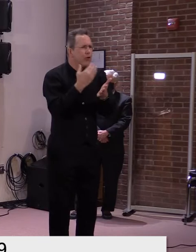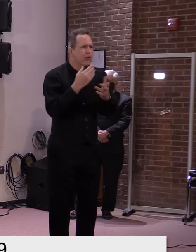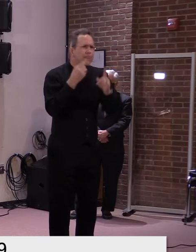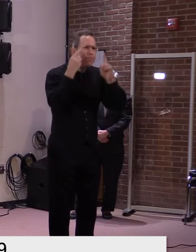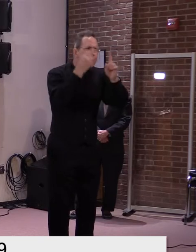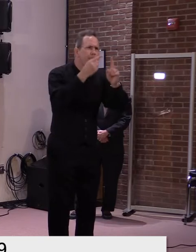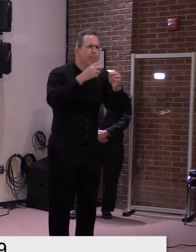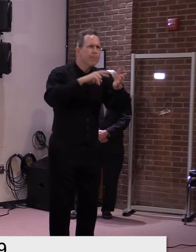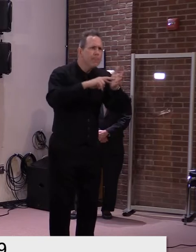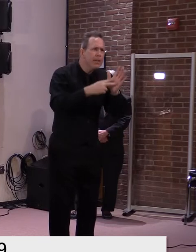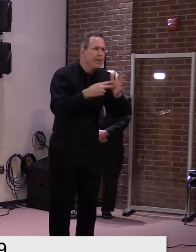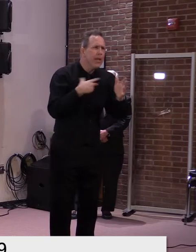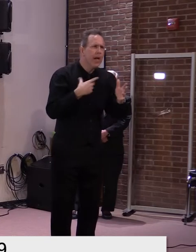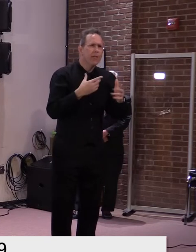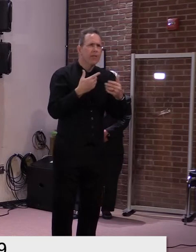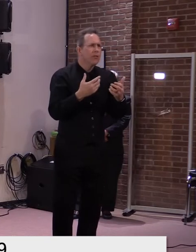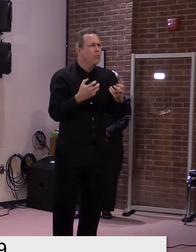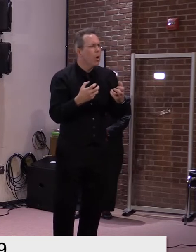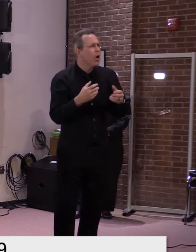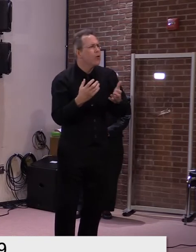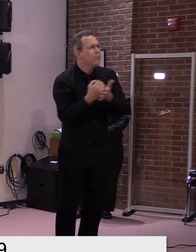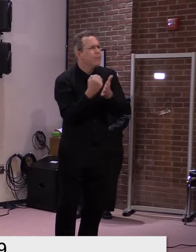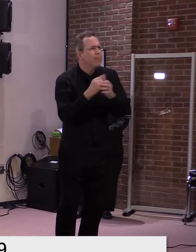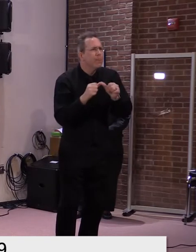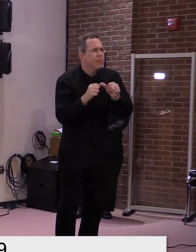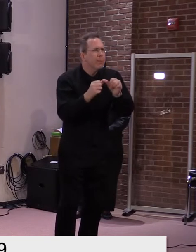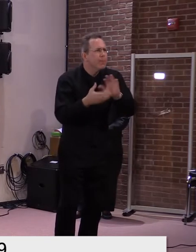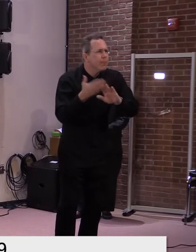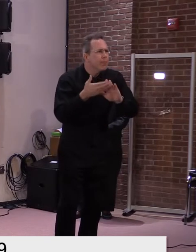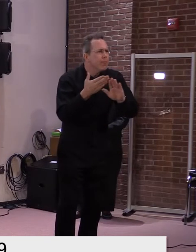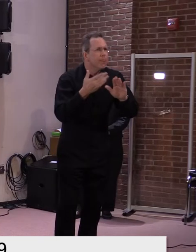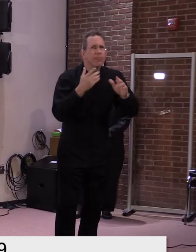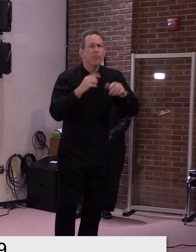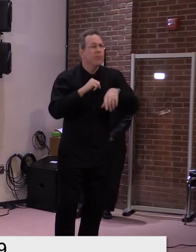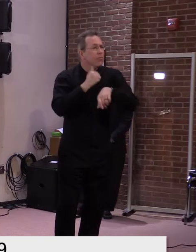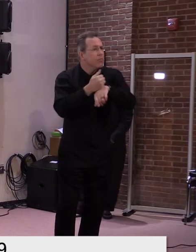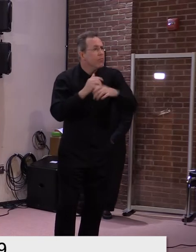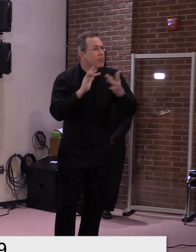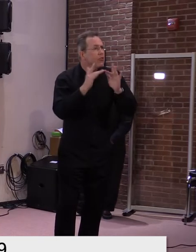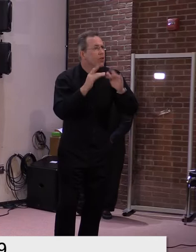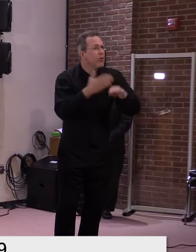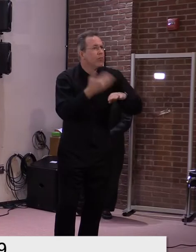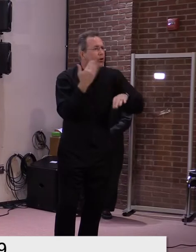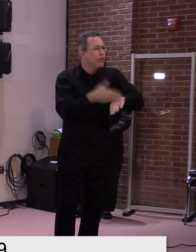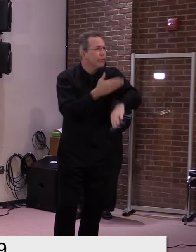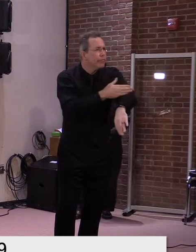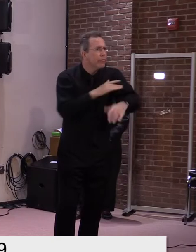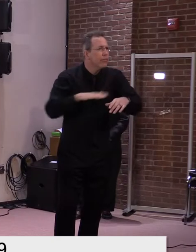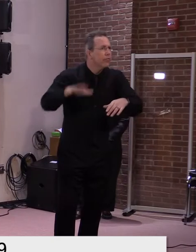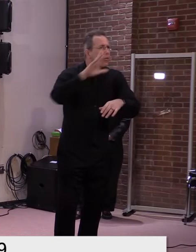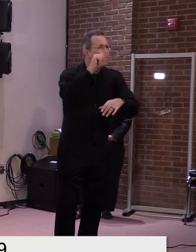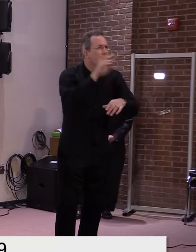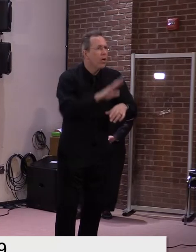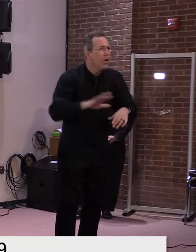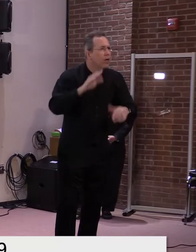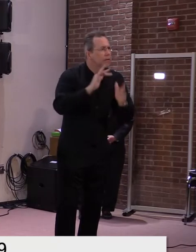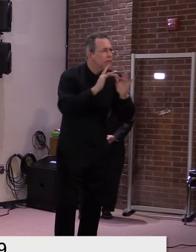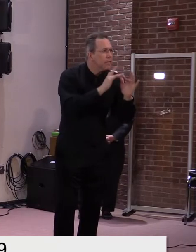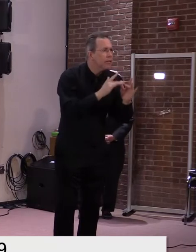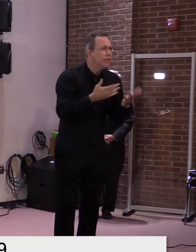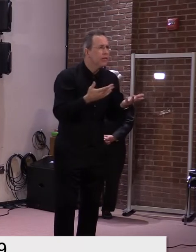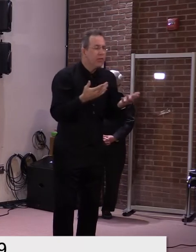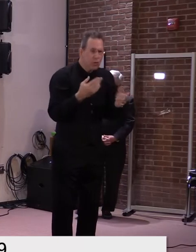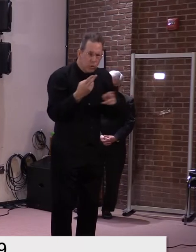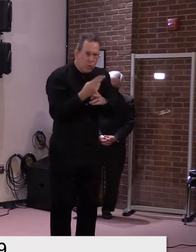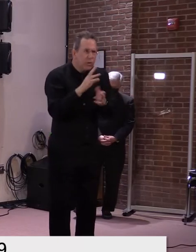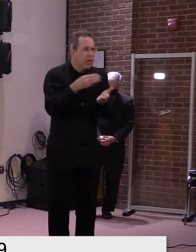out broadband in our state. The ability to use some of the state and local money for broadband infrastructure, coupled with the